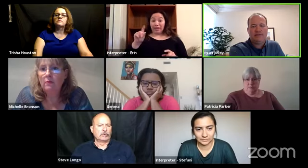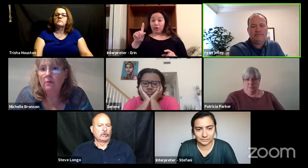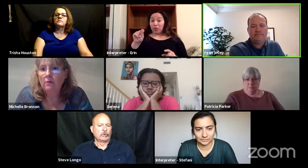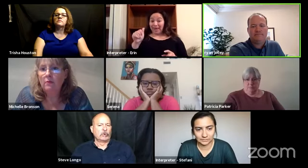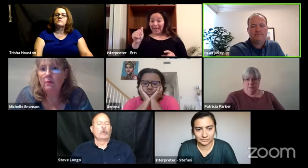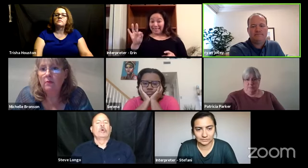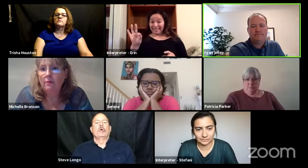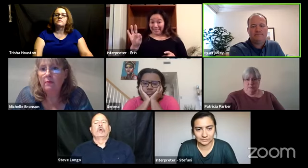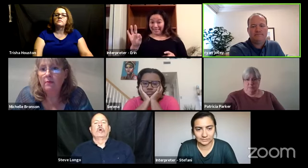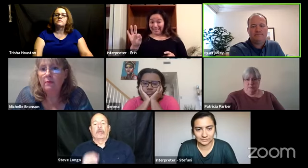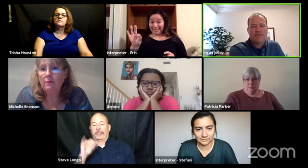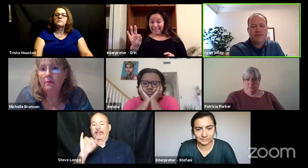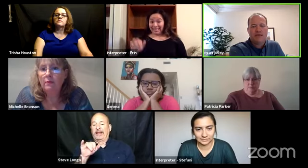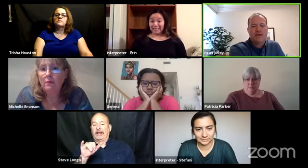2019.